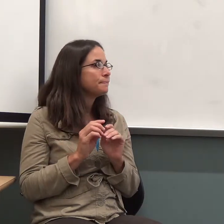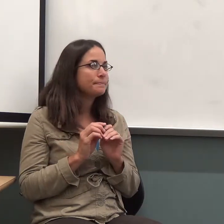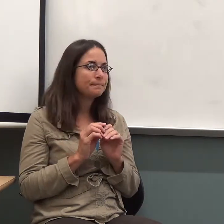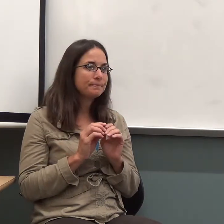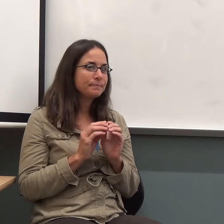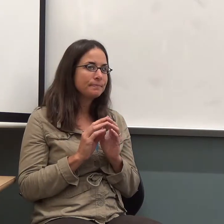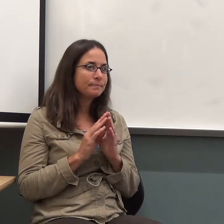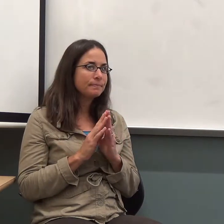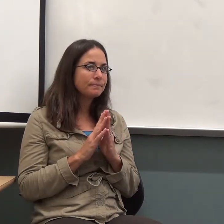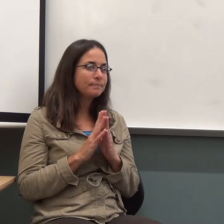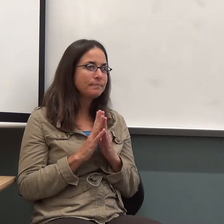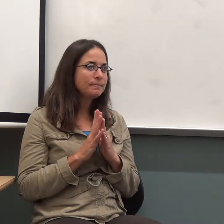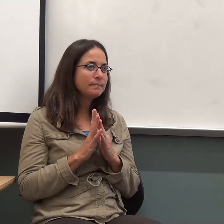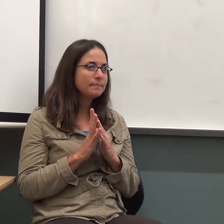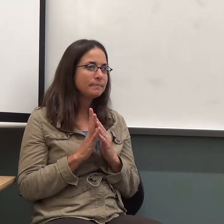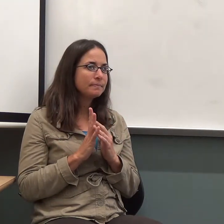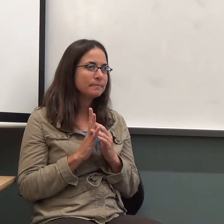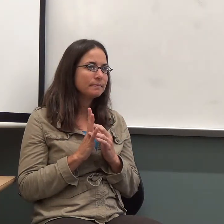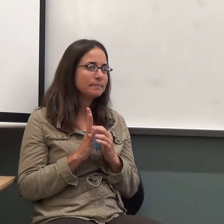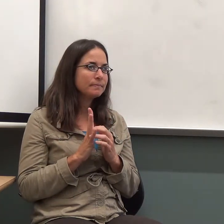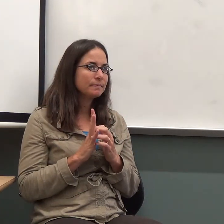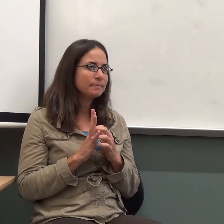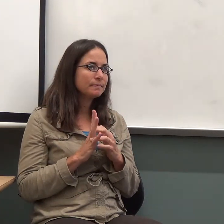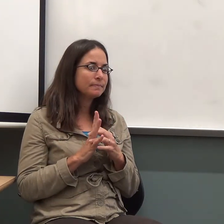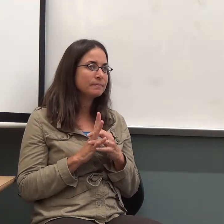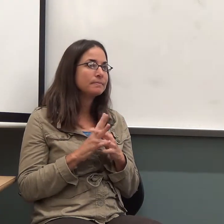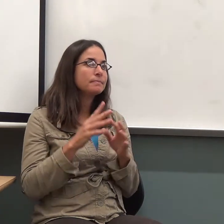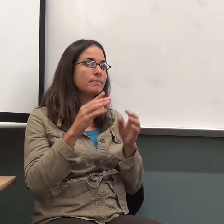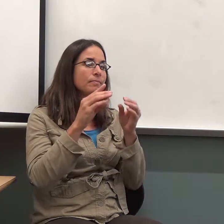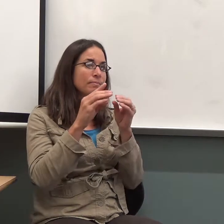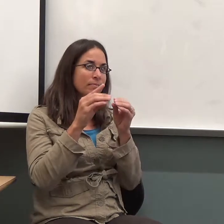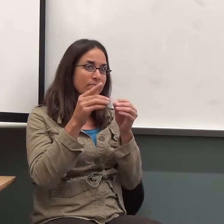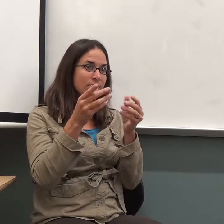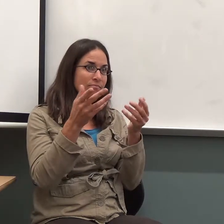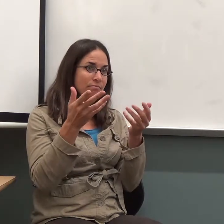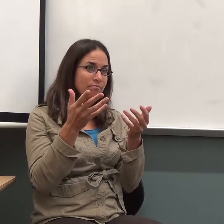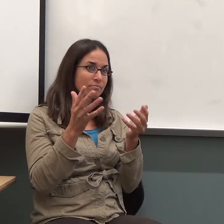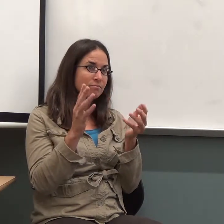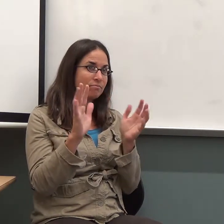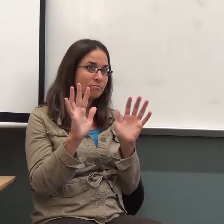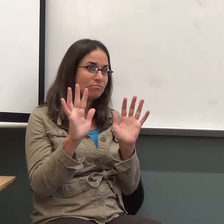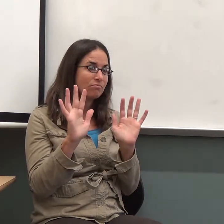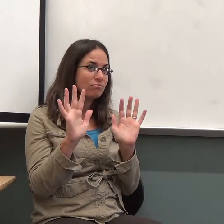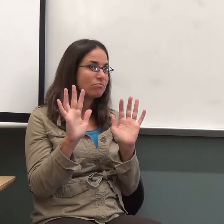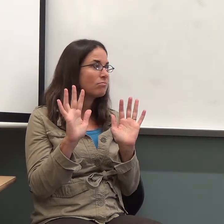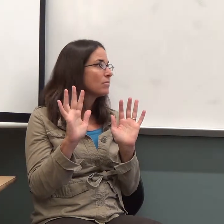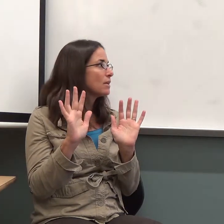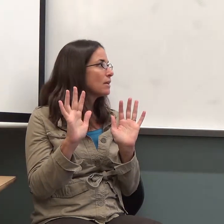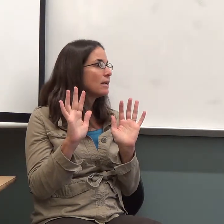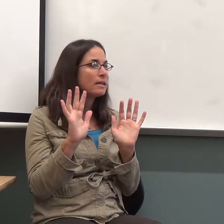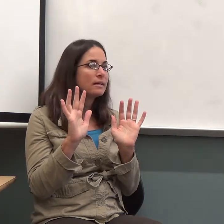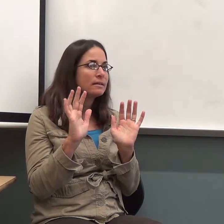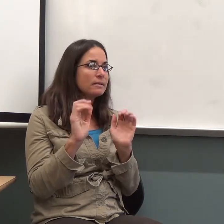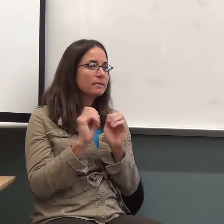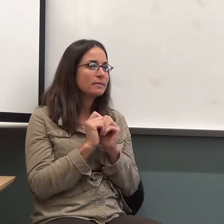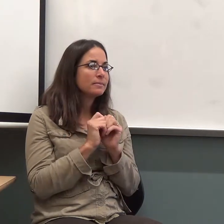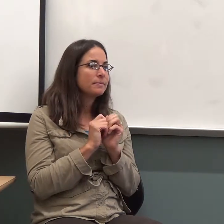about examples on Wednesday. So last one. Everybody have this? Yes. Yes. Last one.